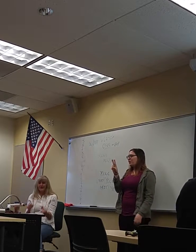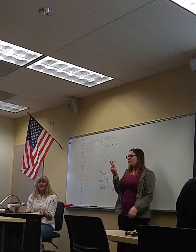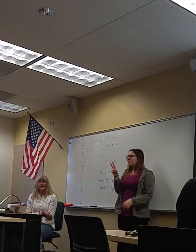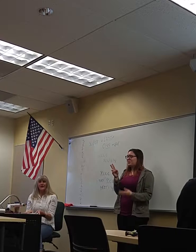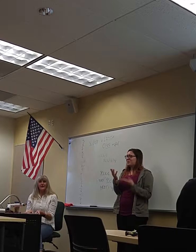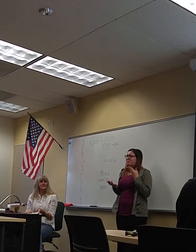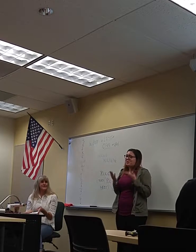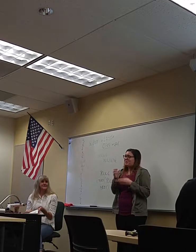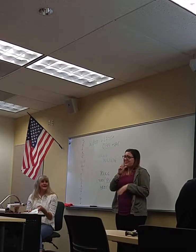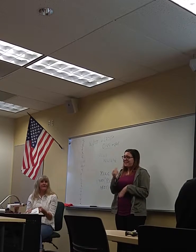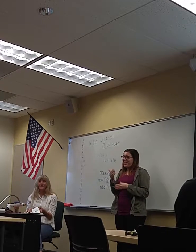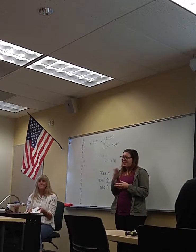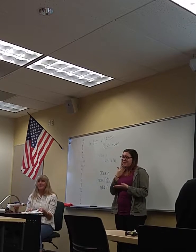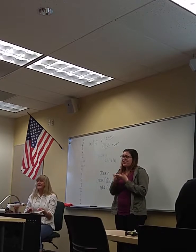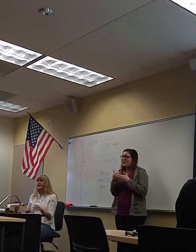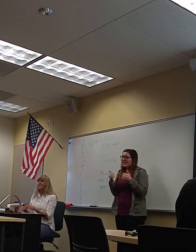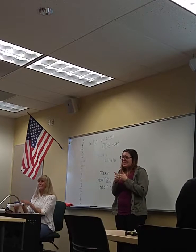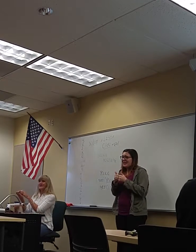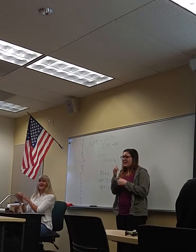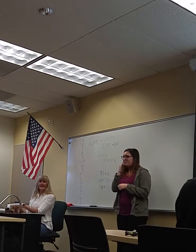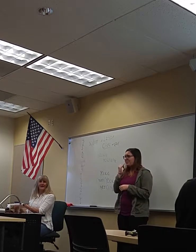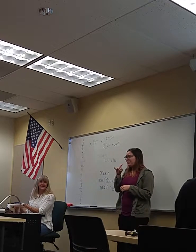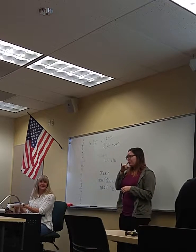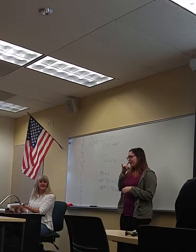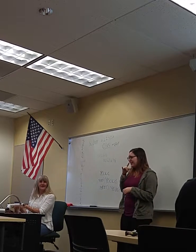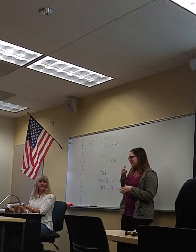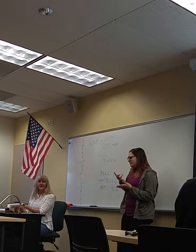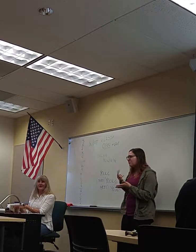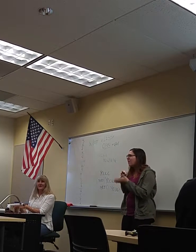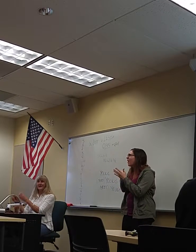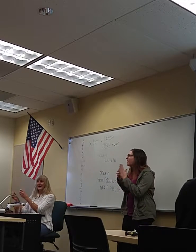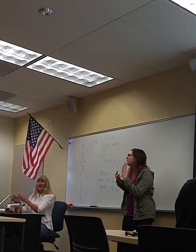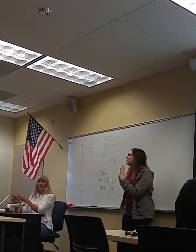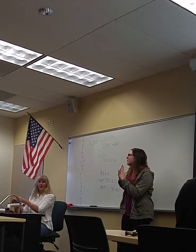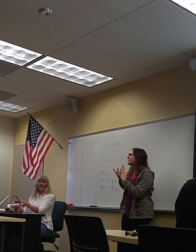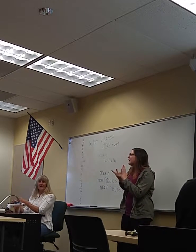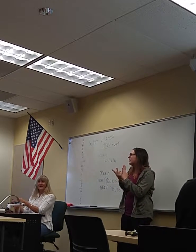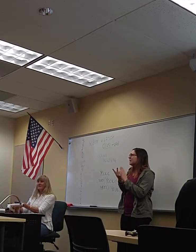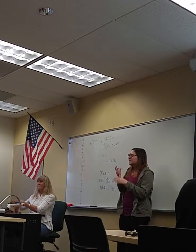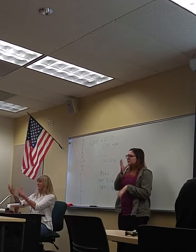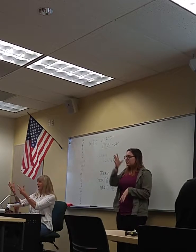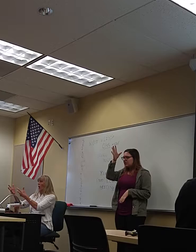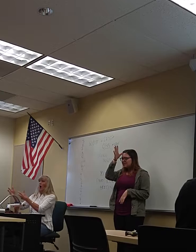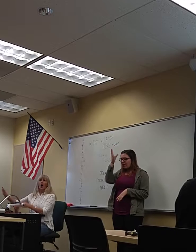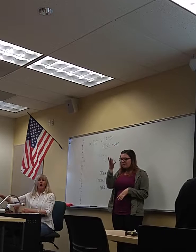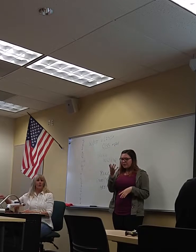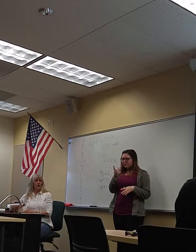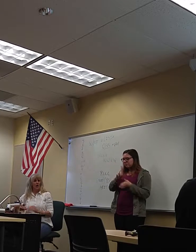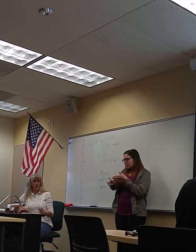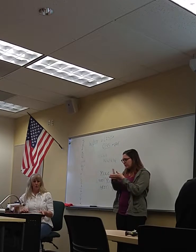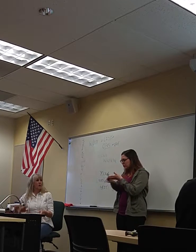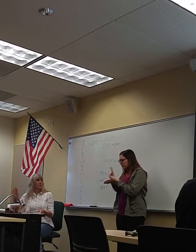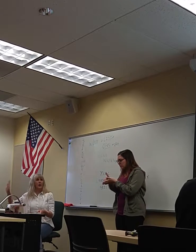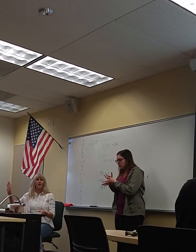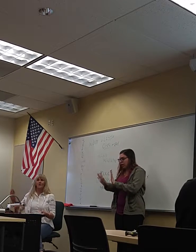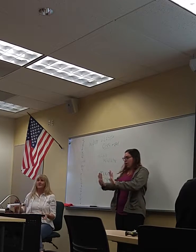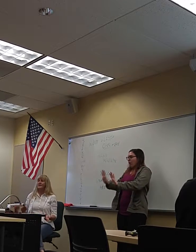if the kid goes, what's snafu mean? And mommy and daddy goes to the dictionary or the computer. Whoa. You know,